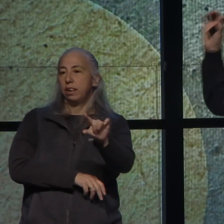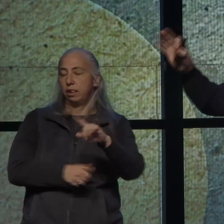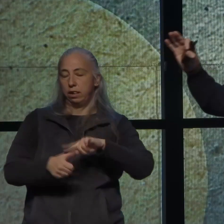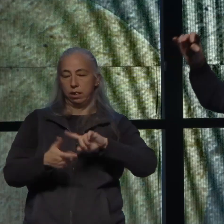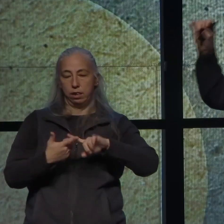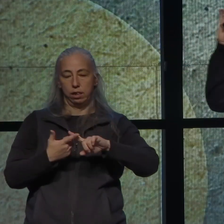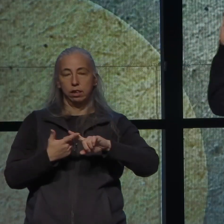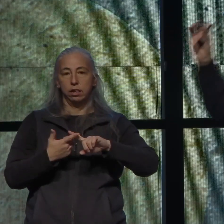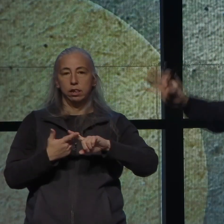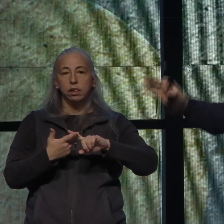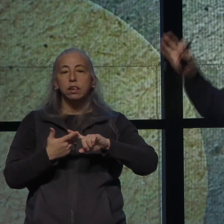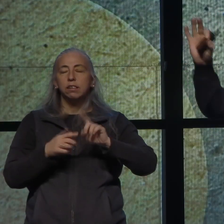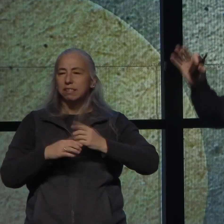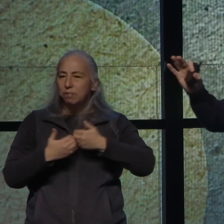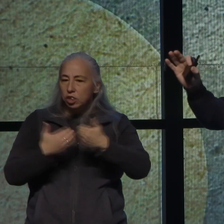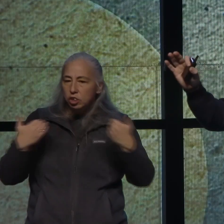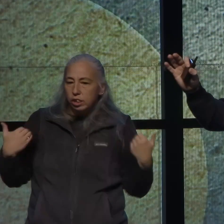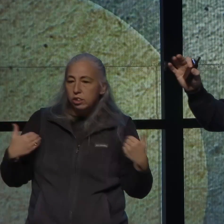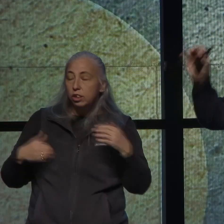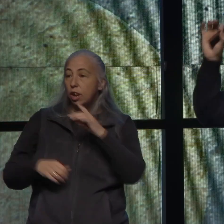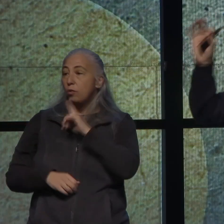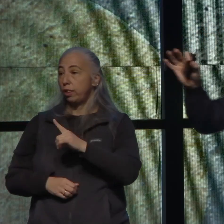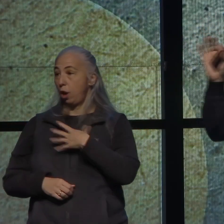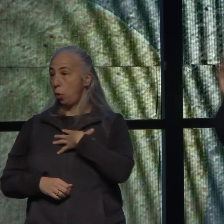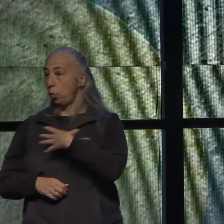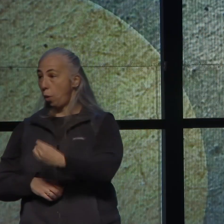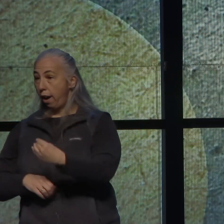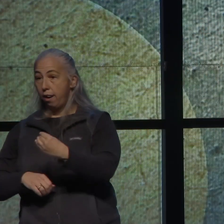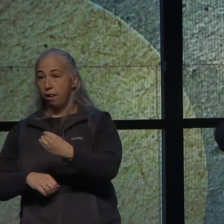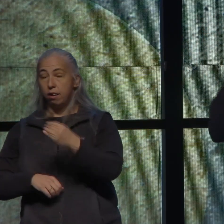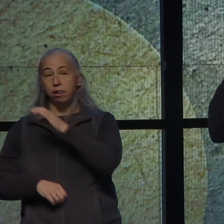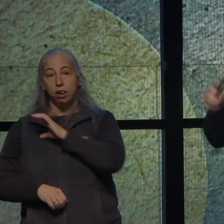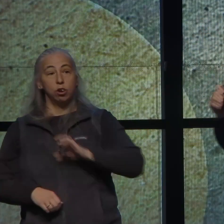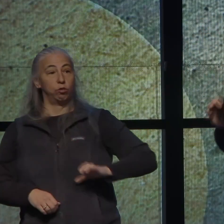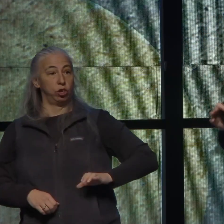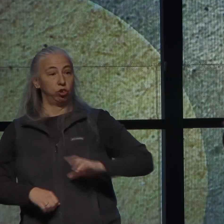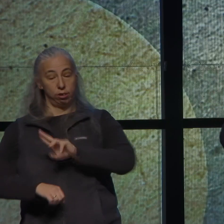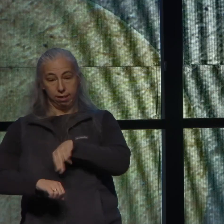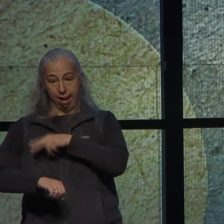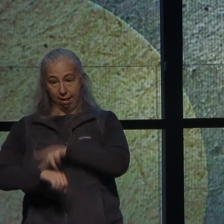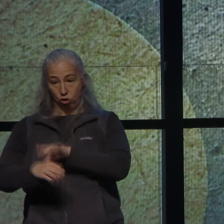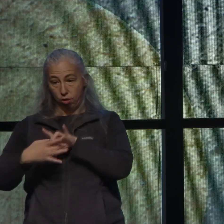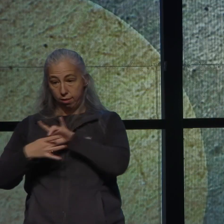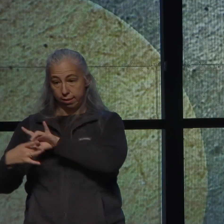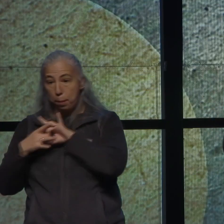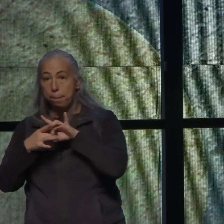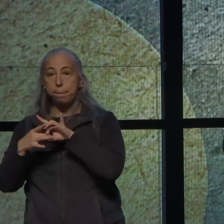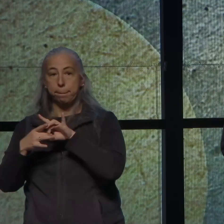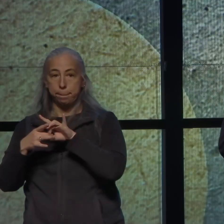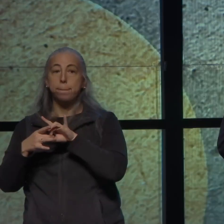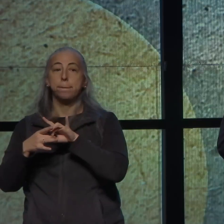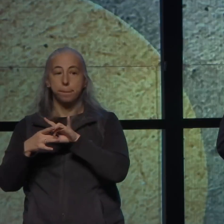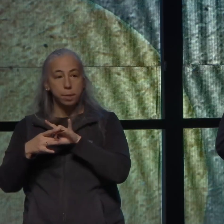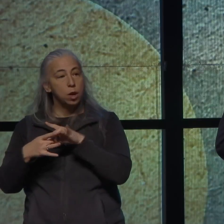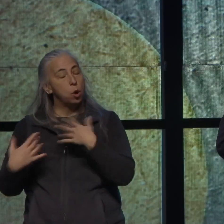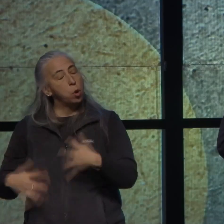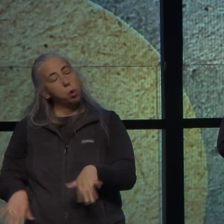White Christian nationalism has a PhD in othering.